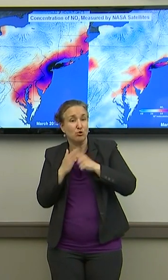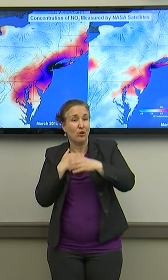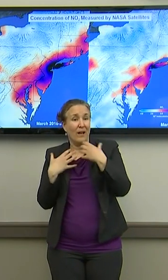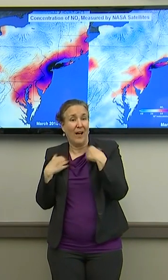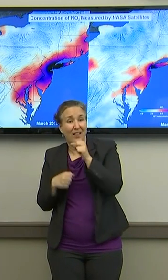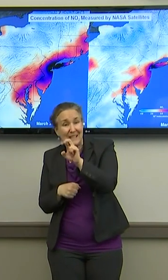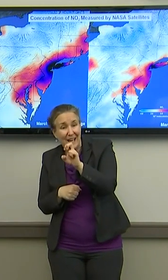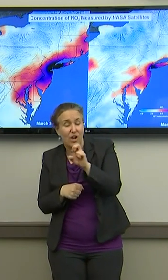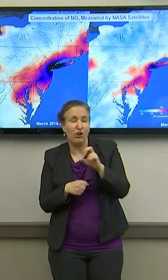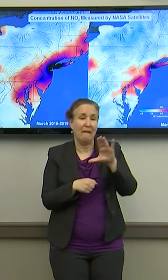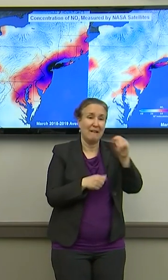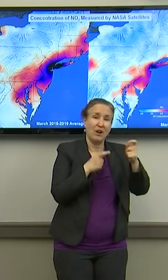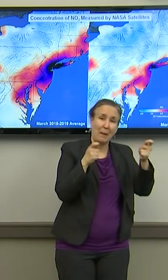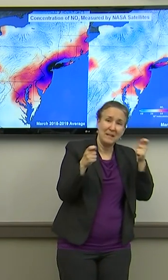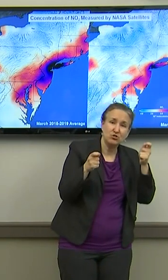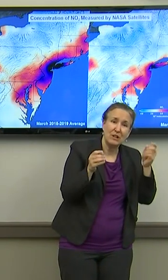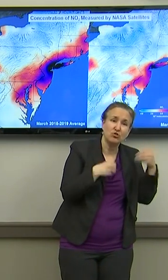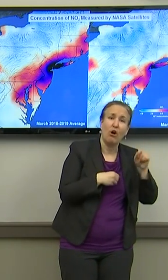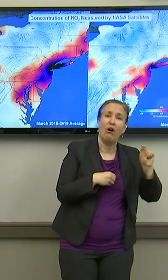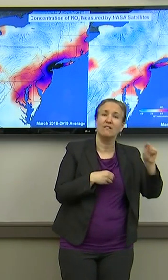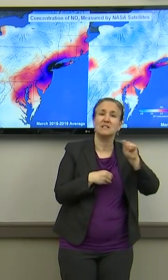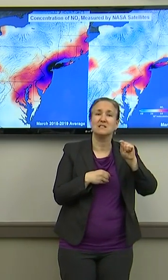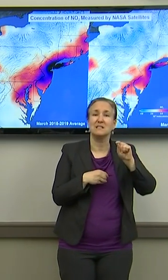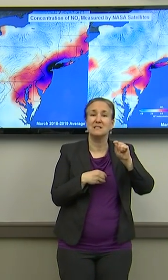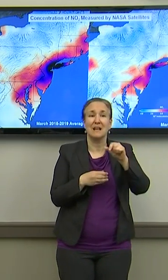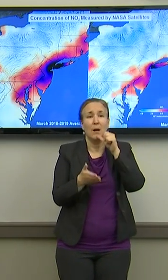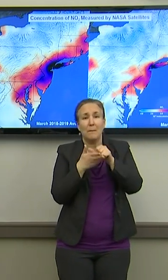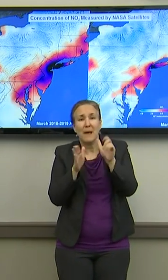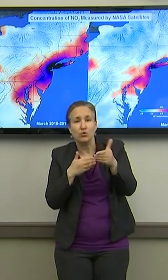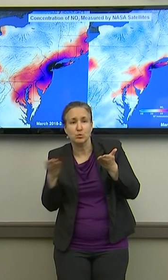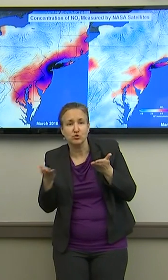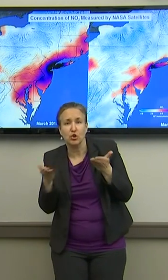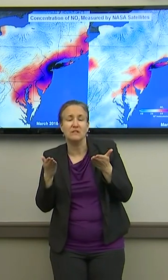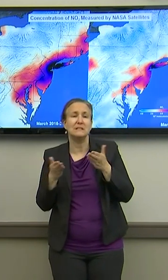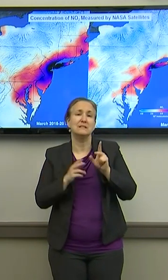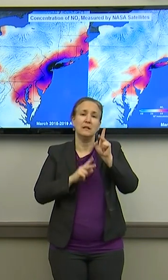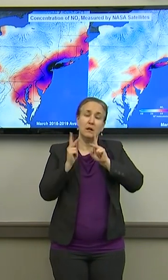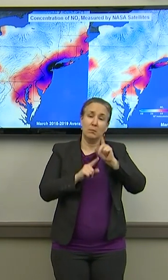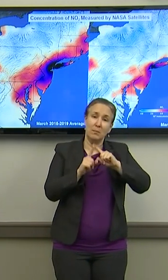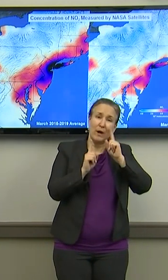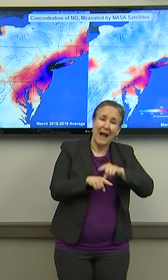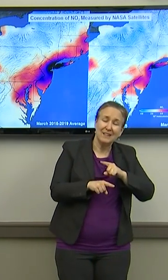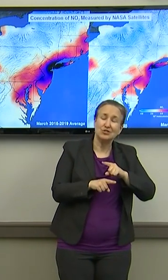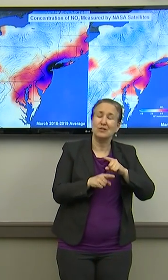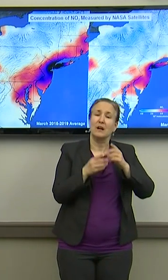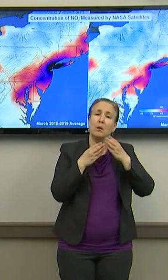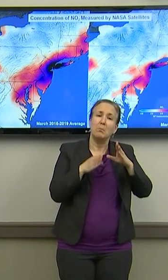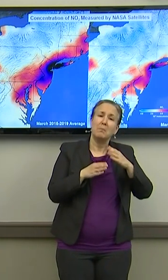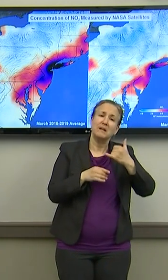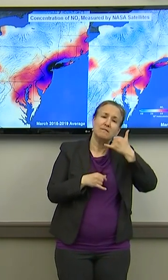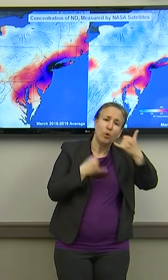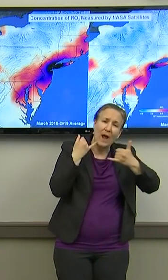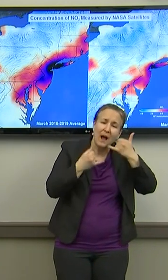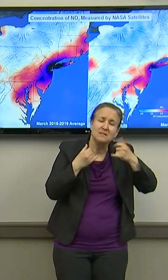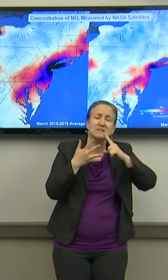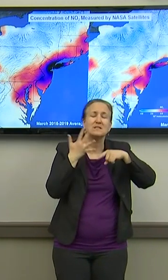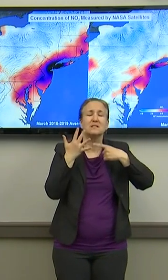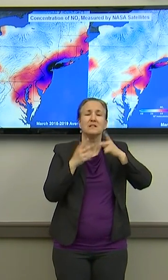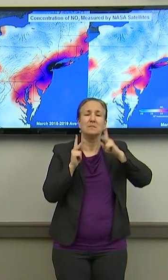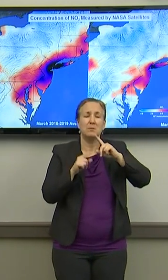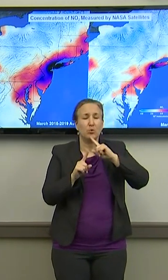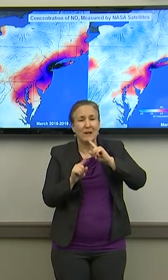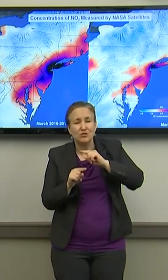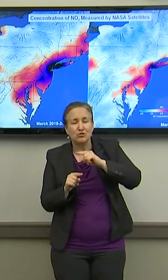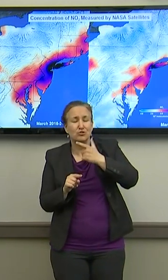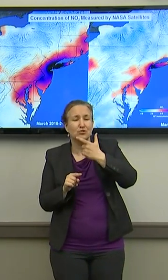county administration offices, the mailroom services, people answering our public inquiry lines, people who are